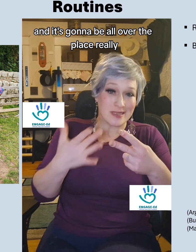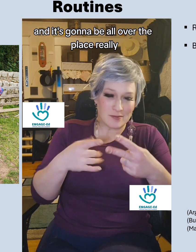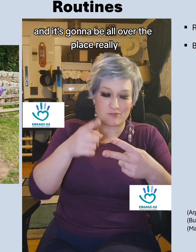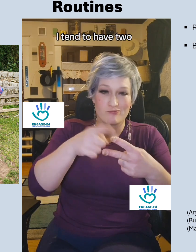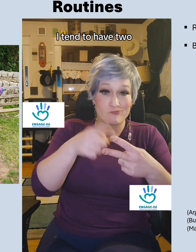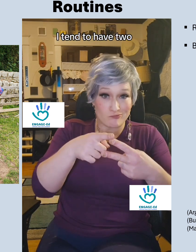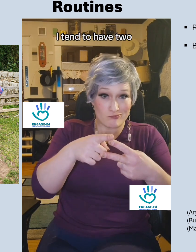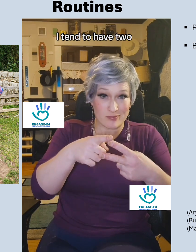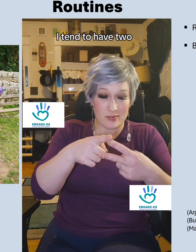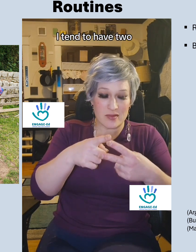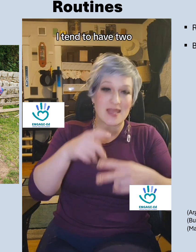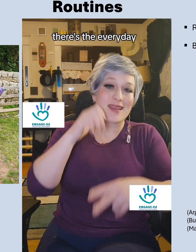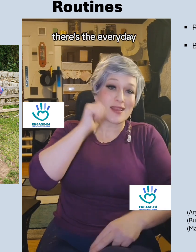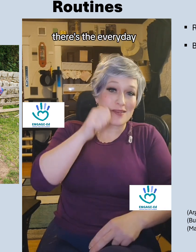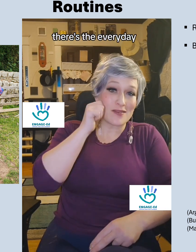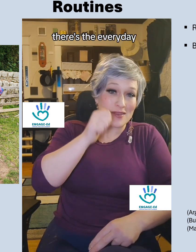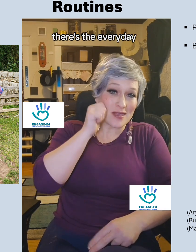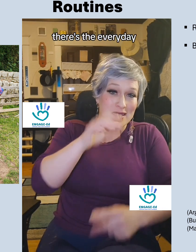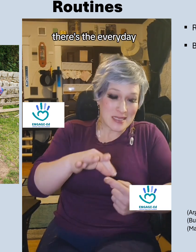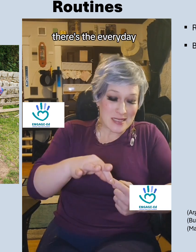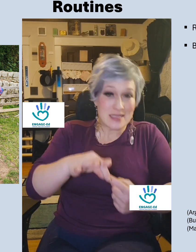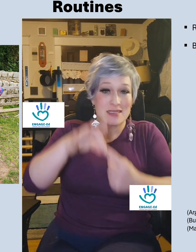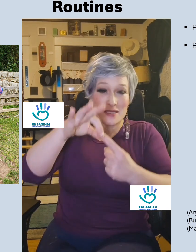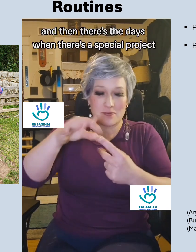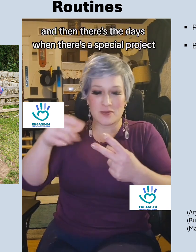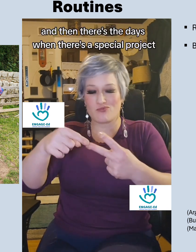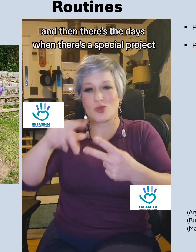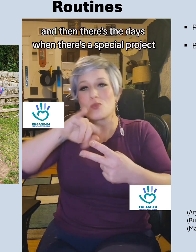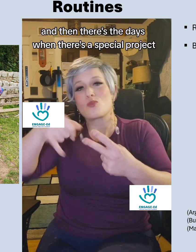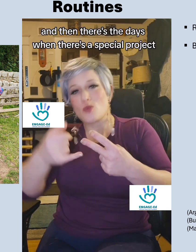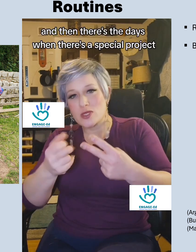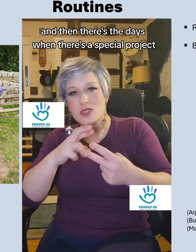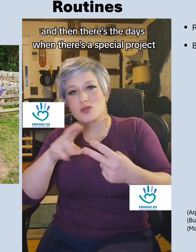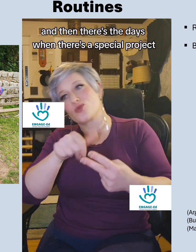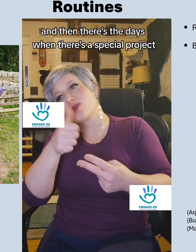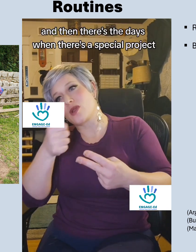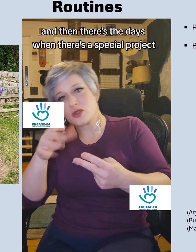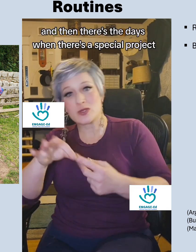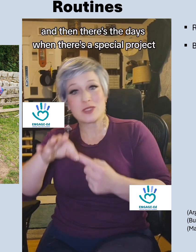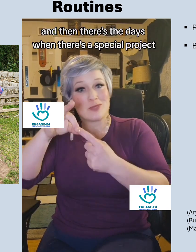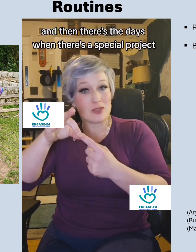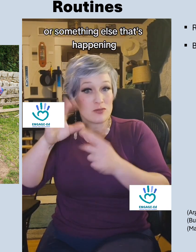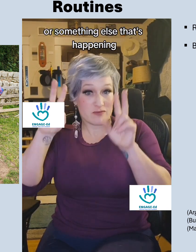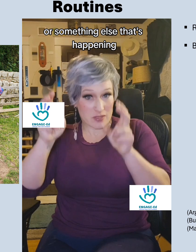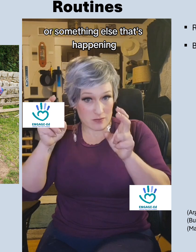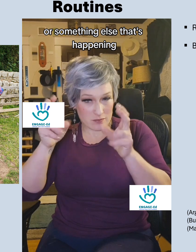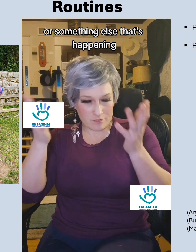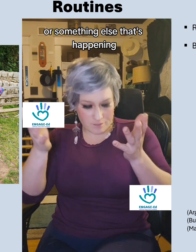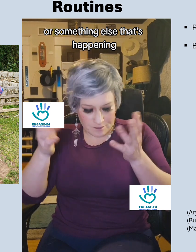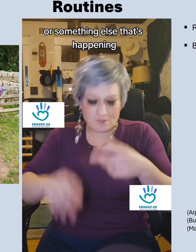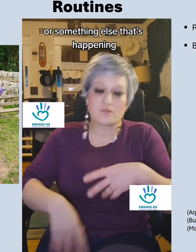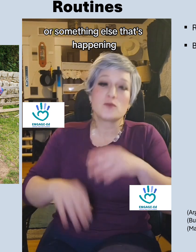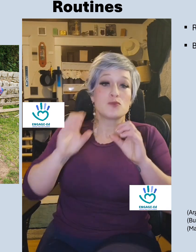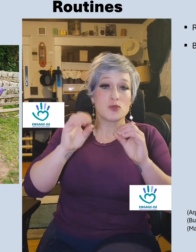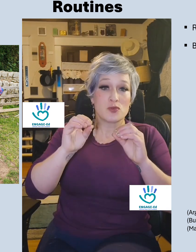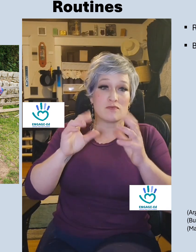really. I tend to have two. There's the everyday, and then there's the days when there's a special project or something else that's